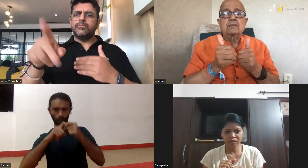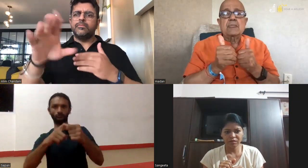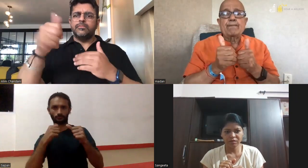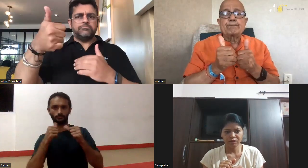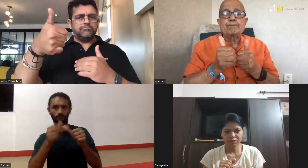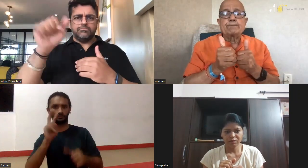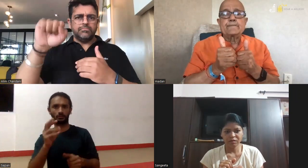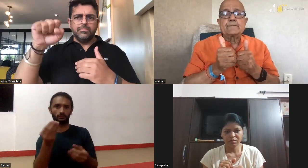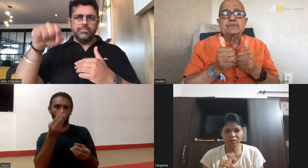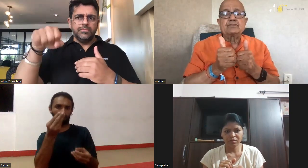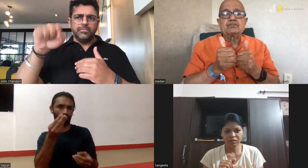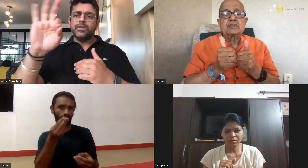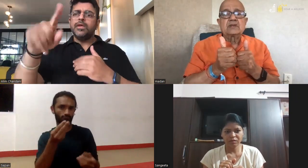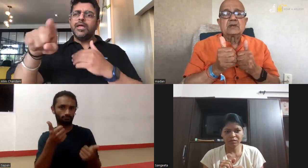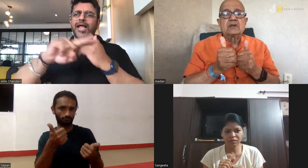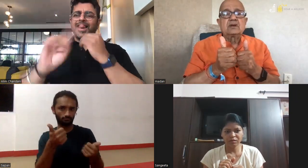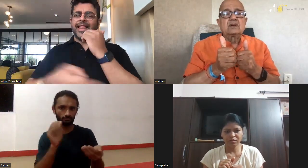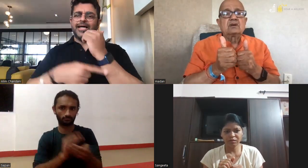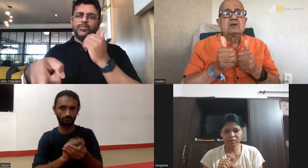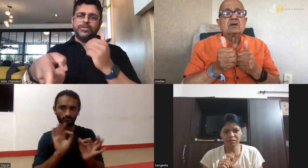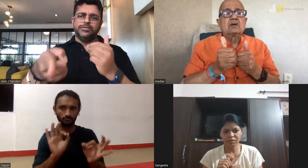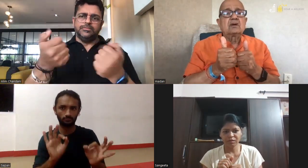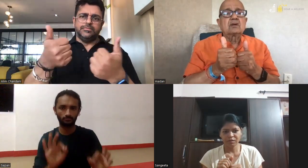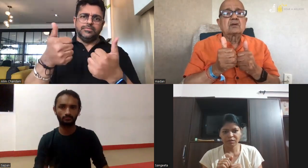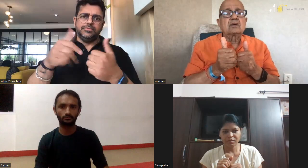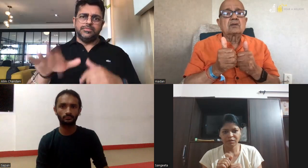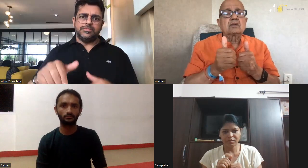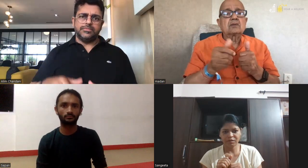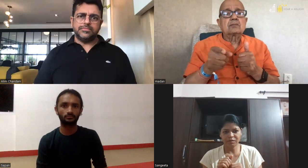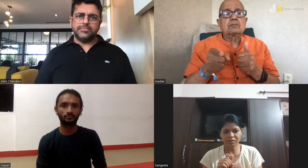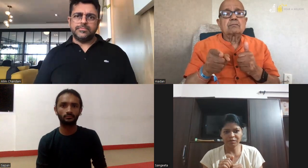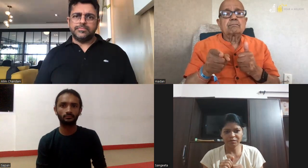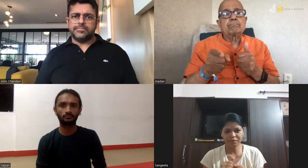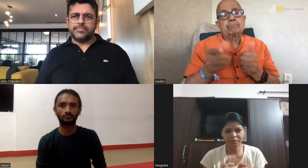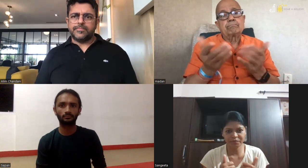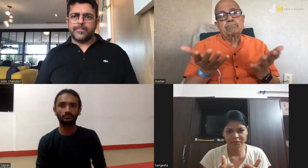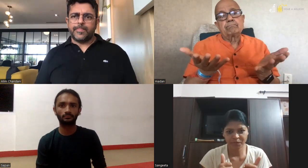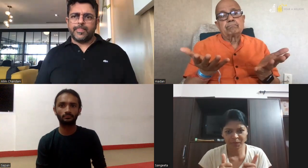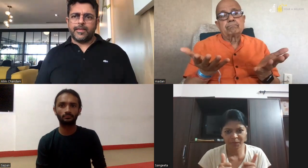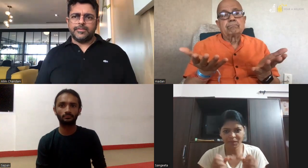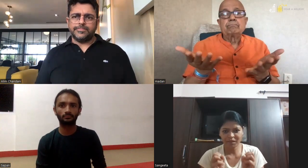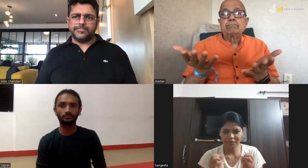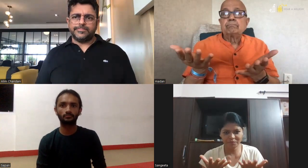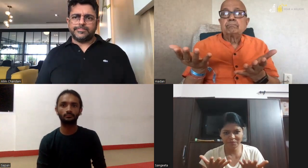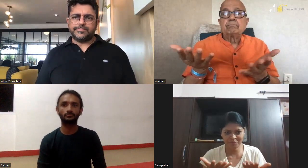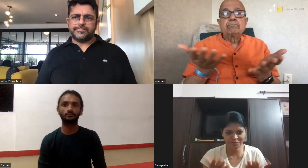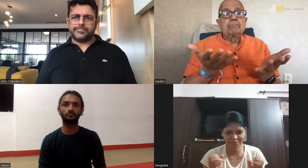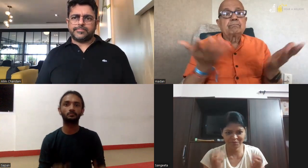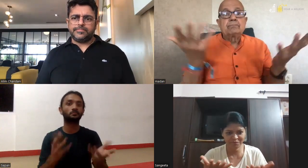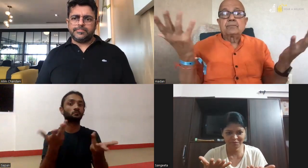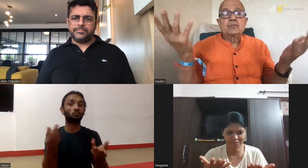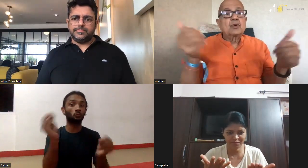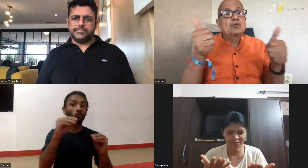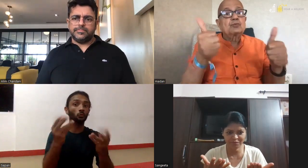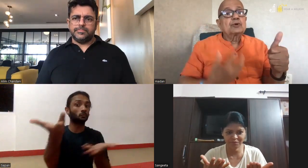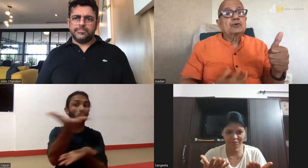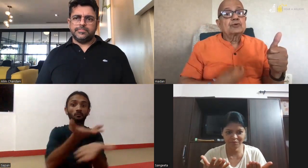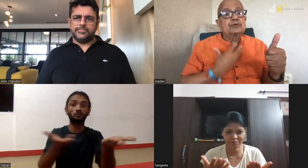they're not listening to you because teacher themselves are hearing people right now and the experience is a bit different. Yeah,